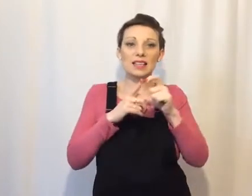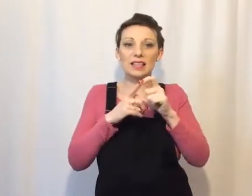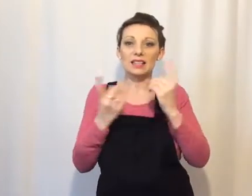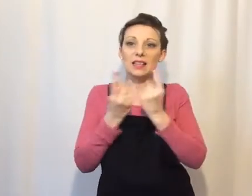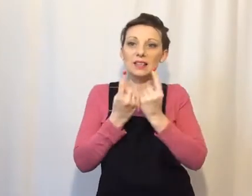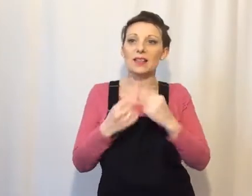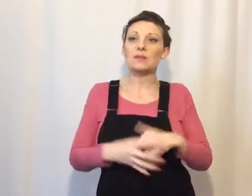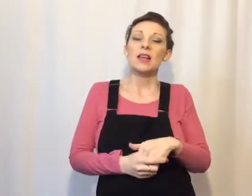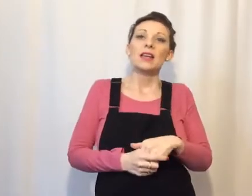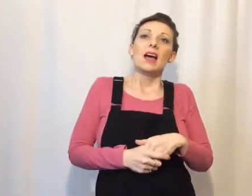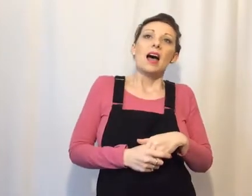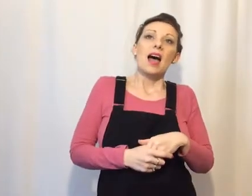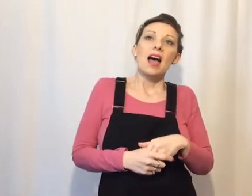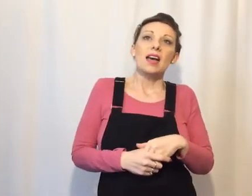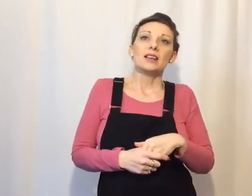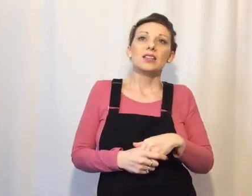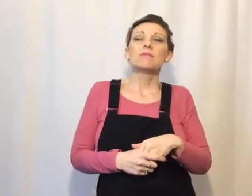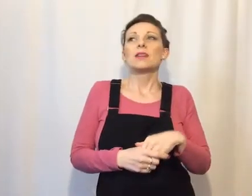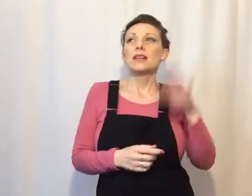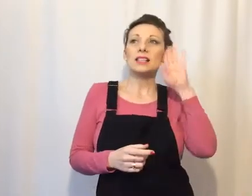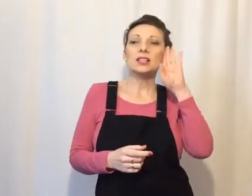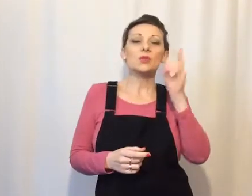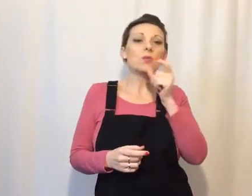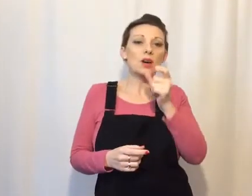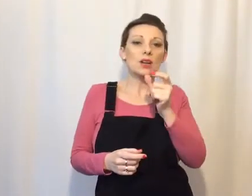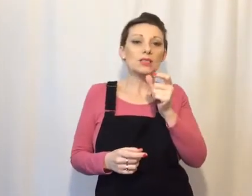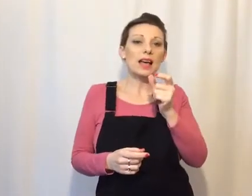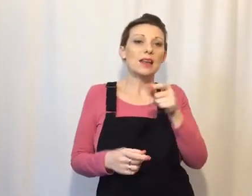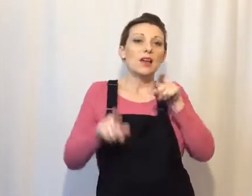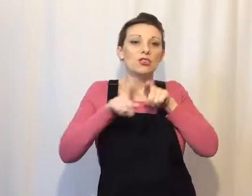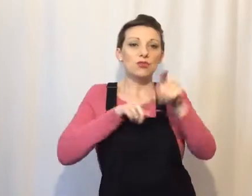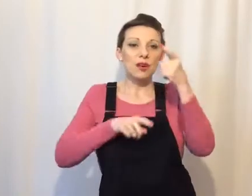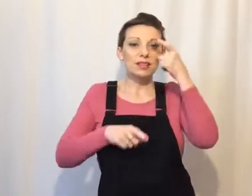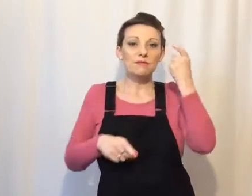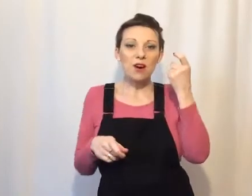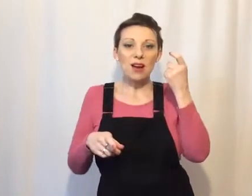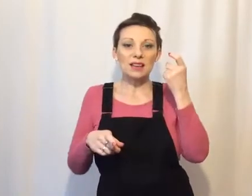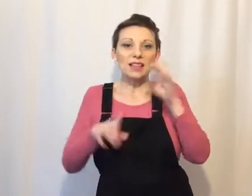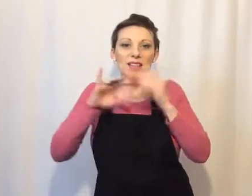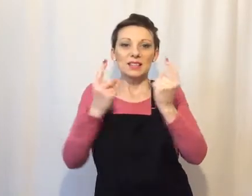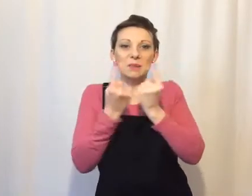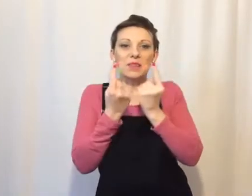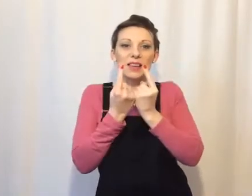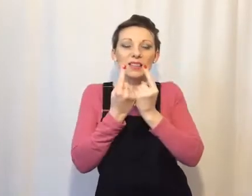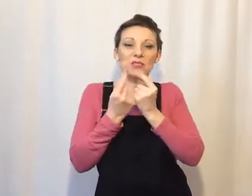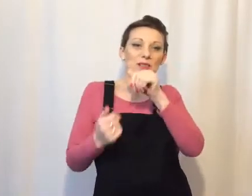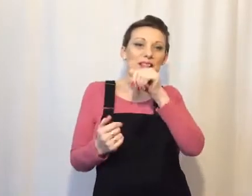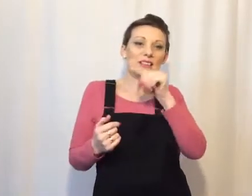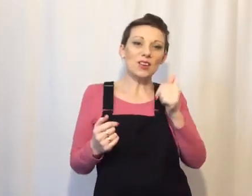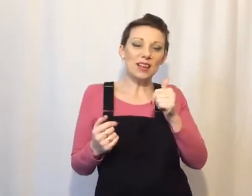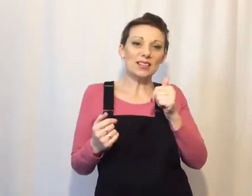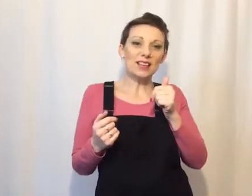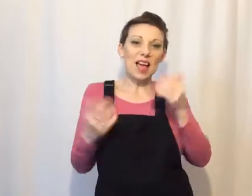CDs and things like that, and listening to the words and trying to find something that's really nice and